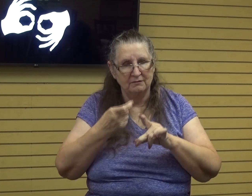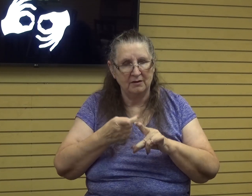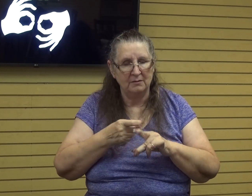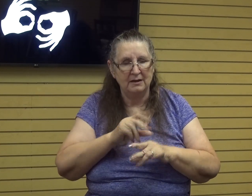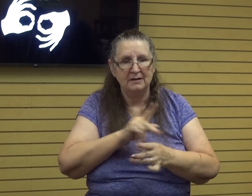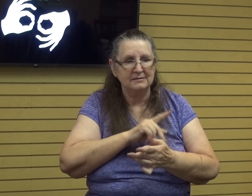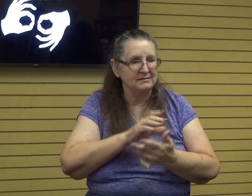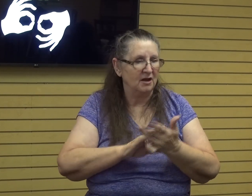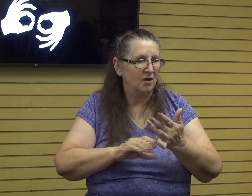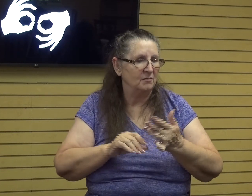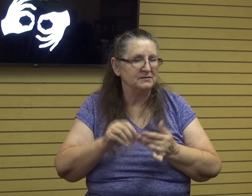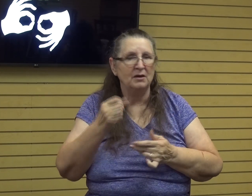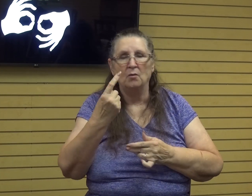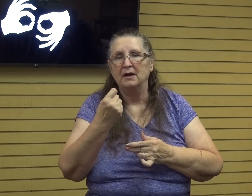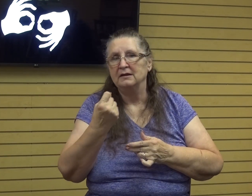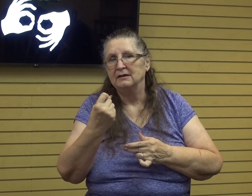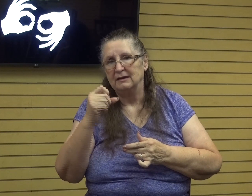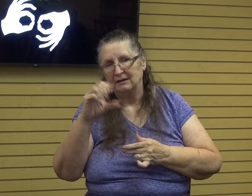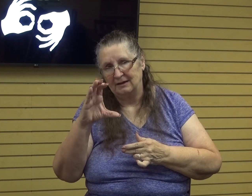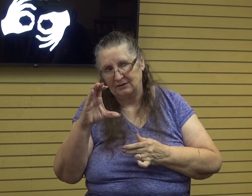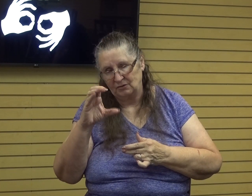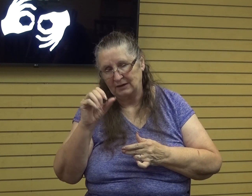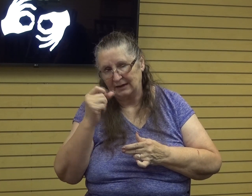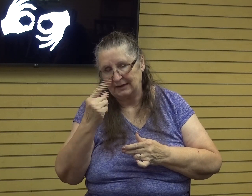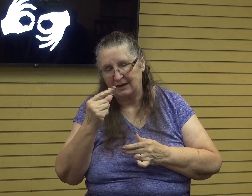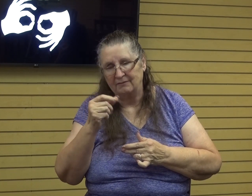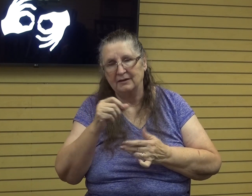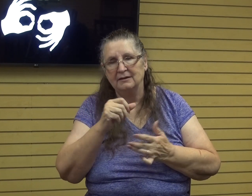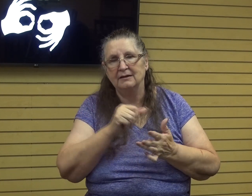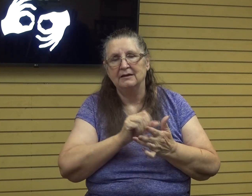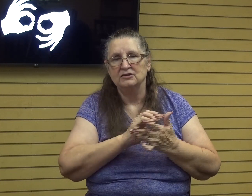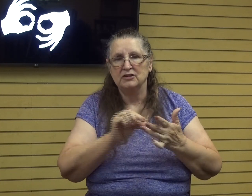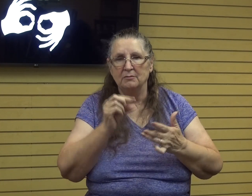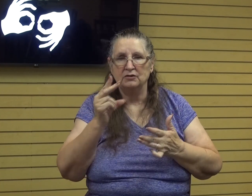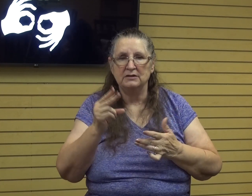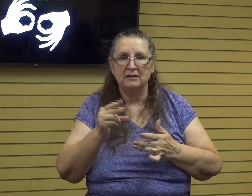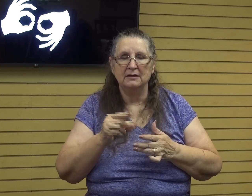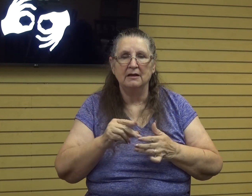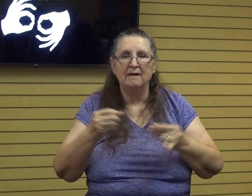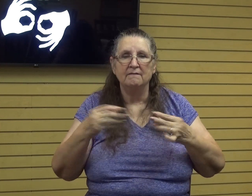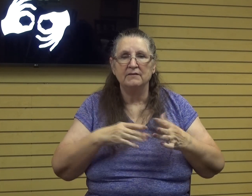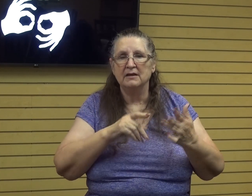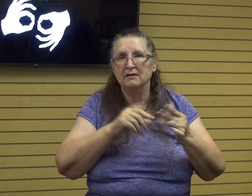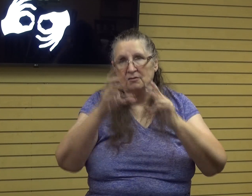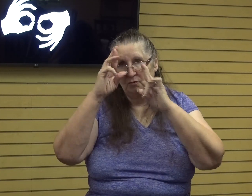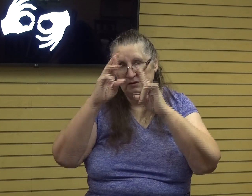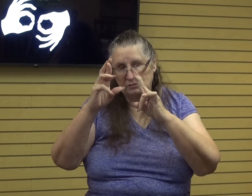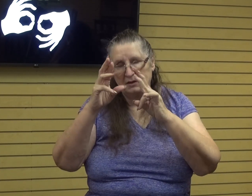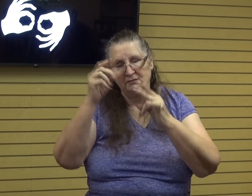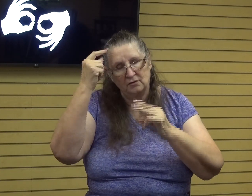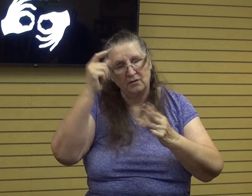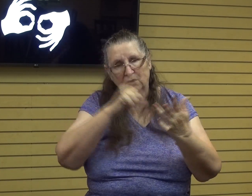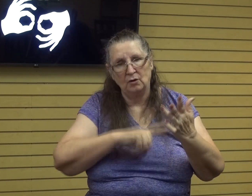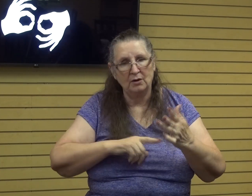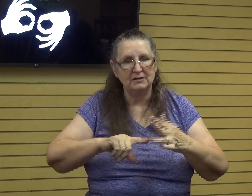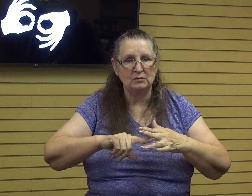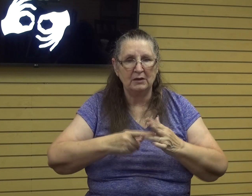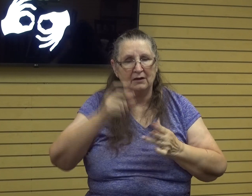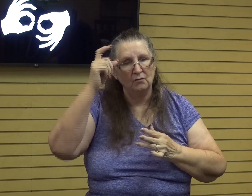says, "The fear of the Lord is the beginning of wisdom. All those who practice it have a good understanding." You know, as children, we trust our parents